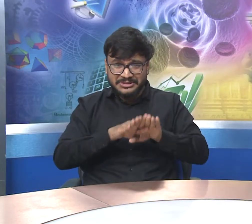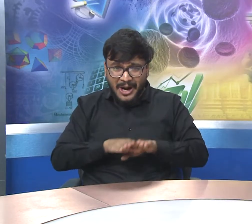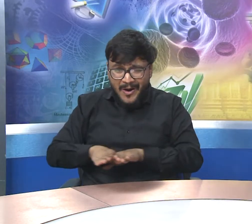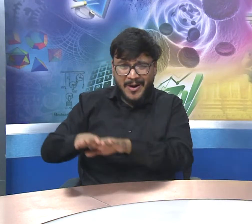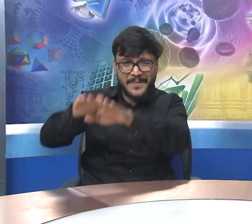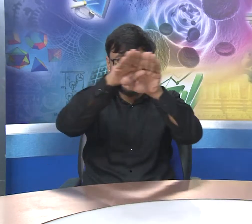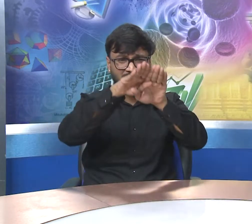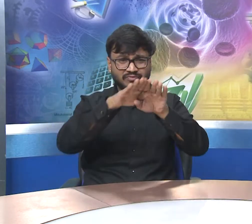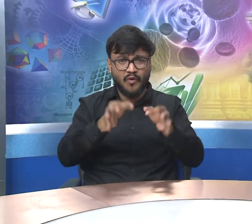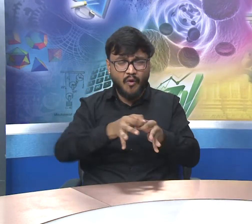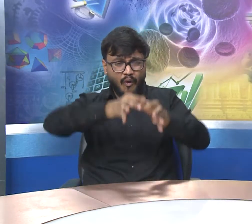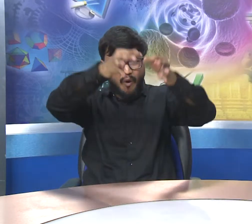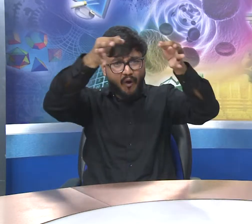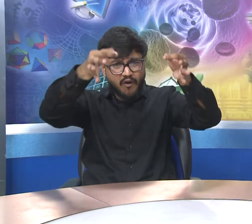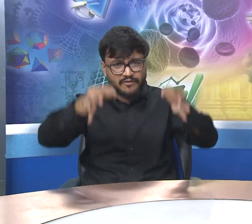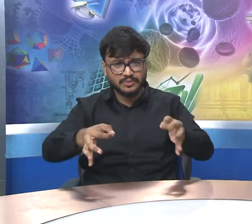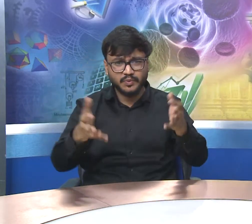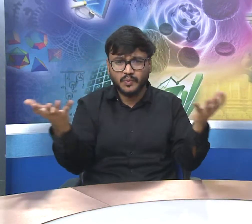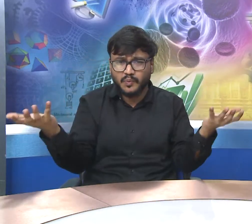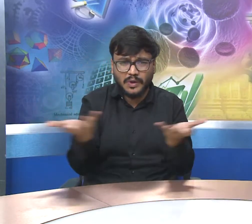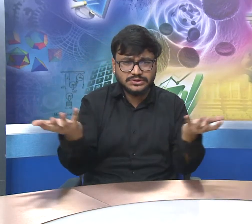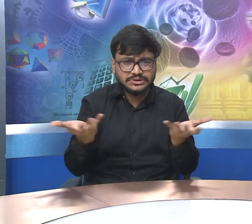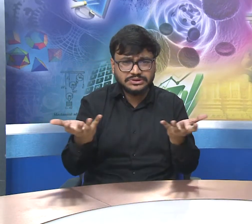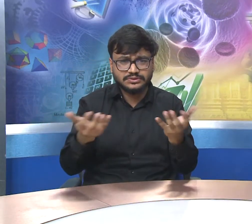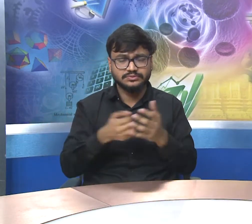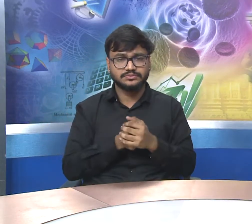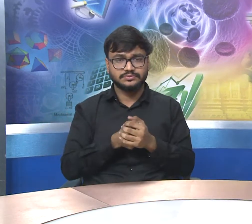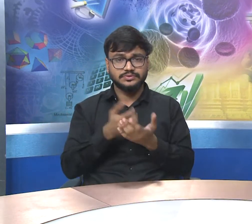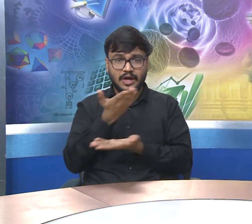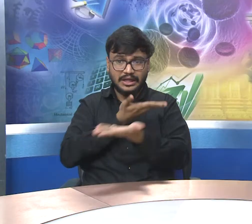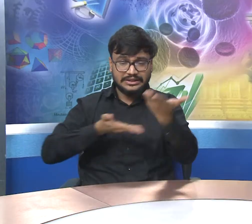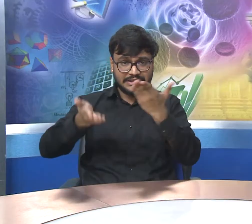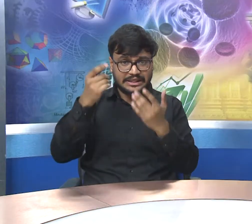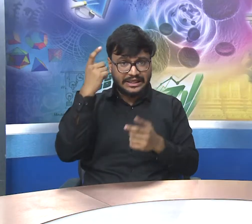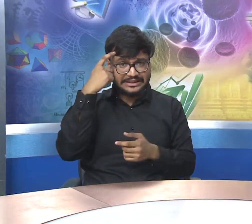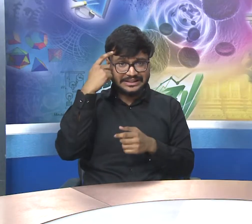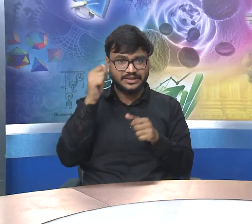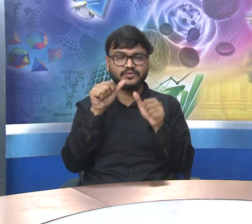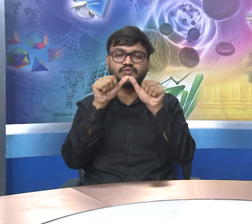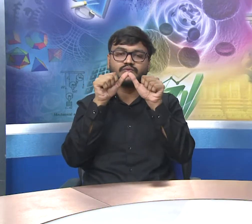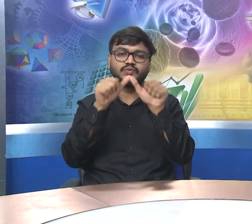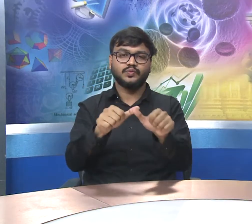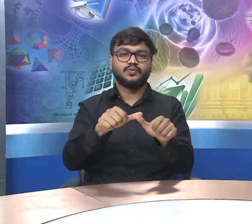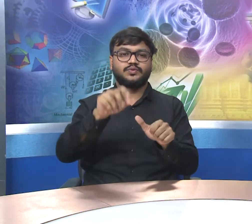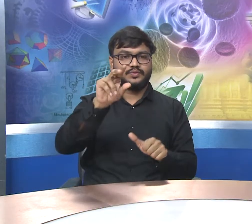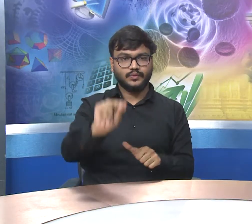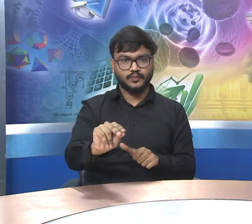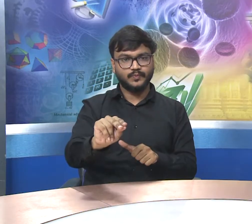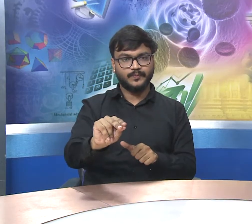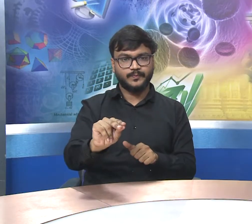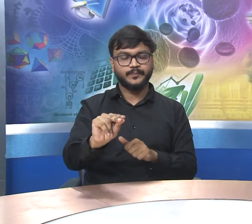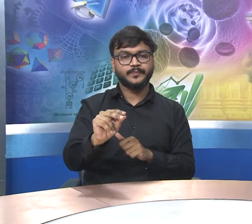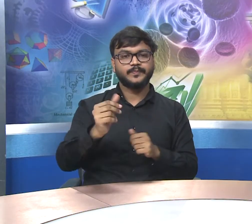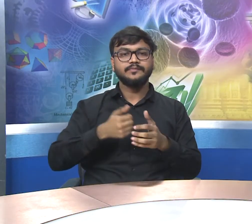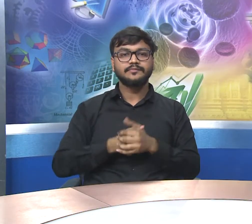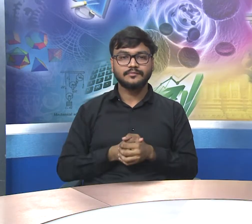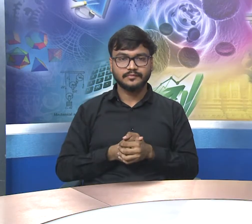Is it enough to declare officially that a language has become standardized? And